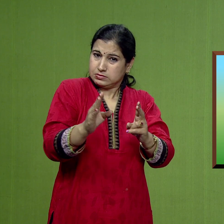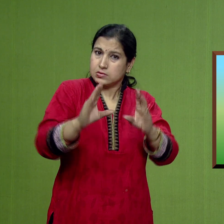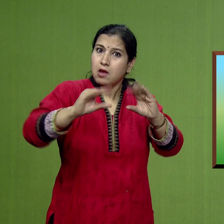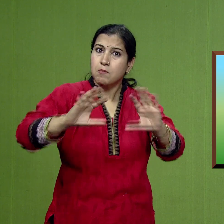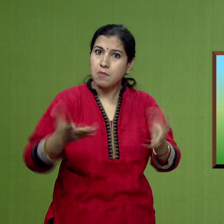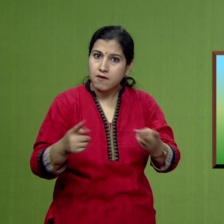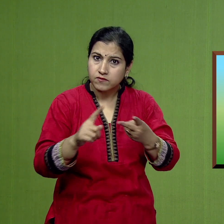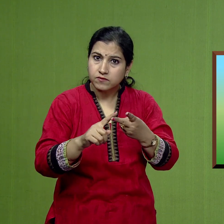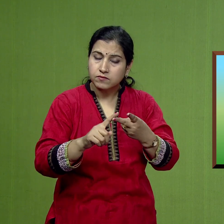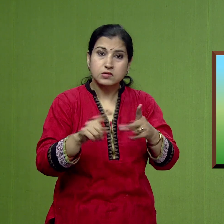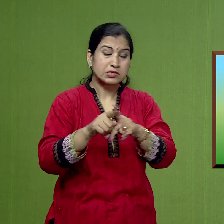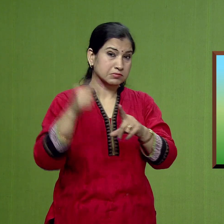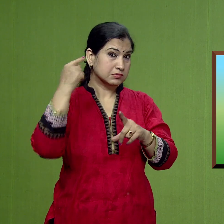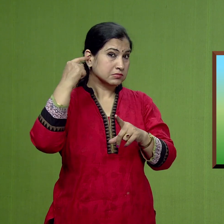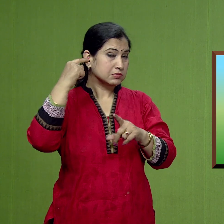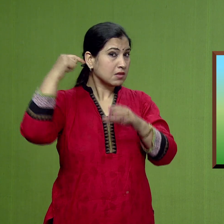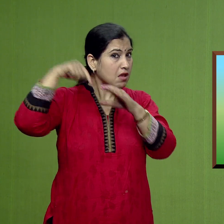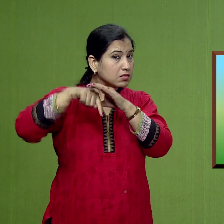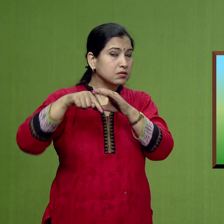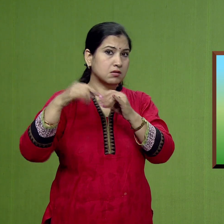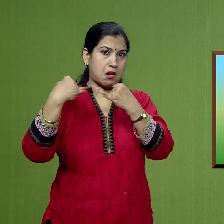damage to eardrums and deafness.